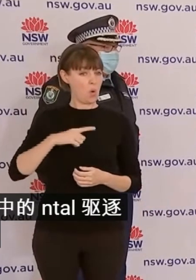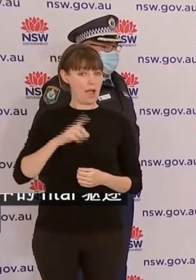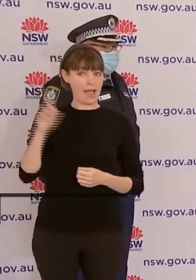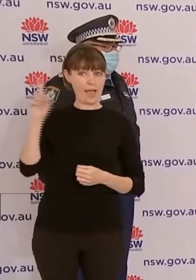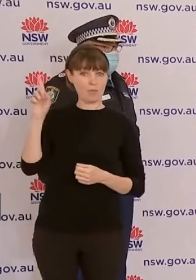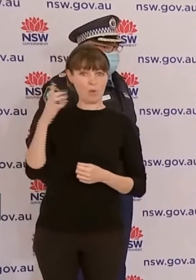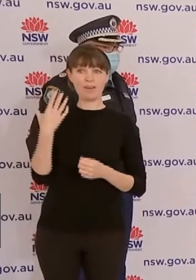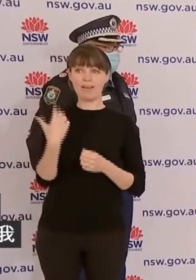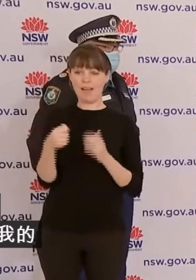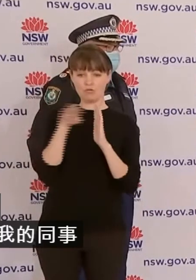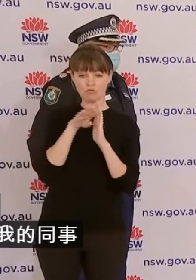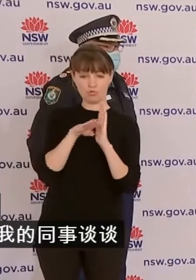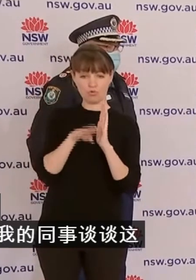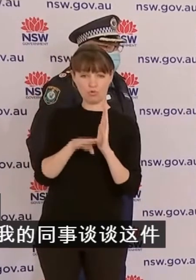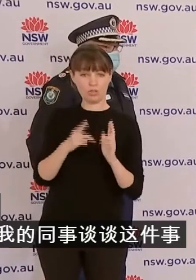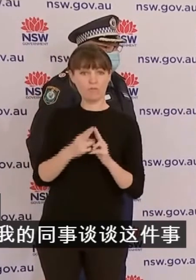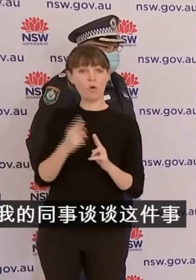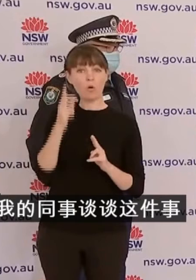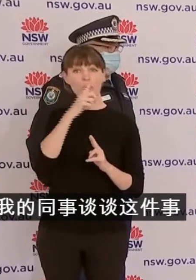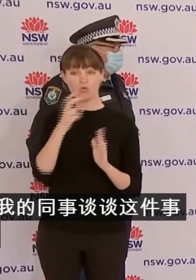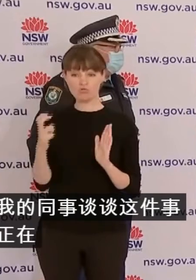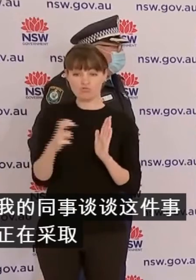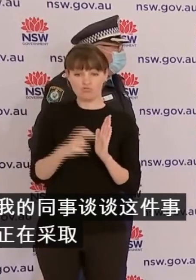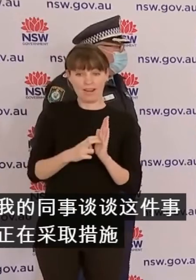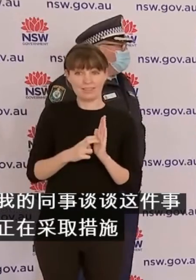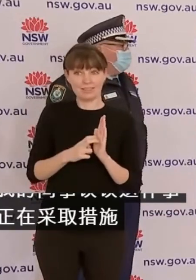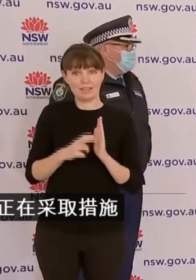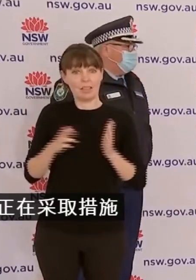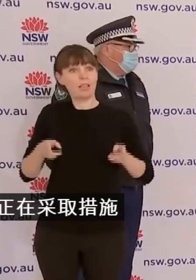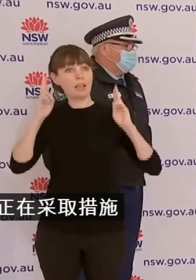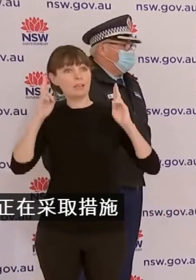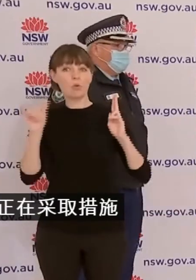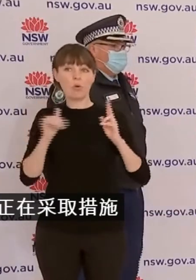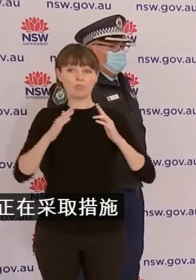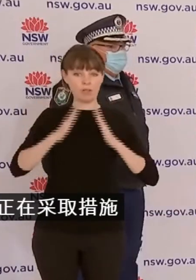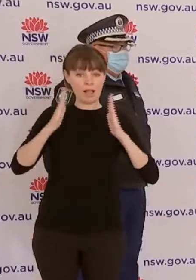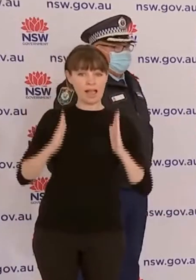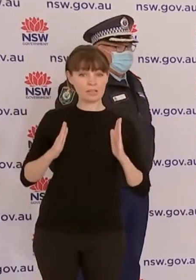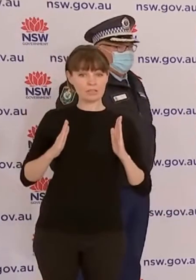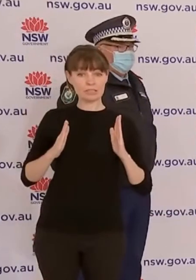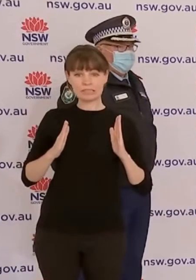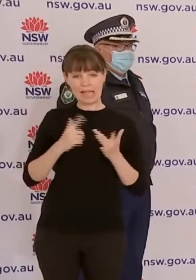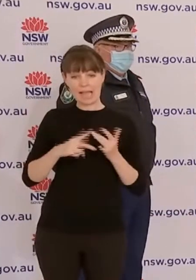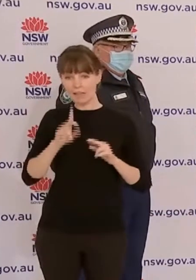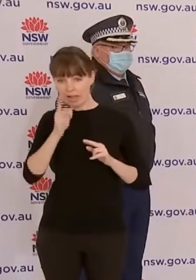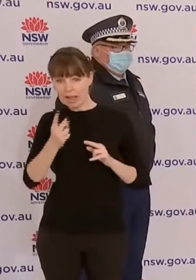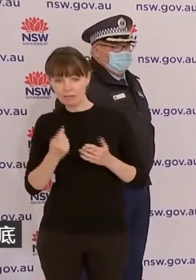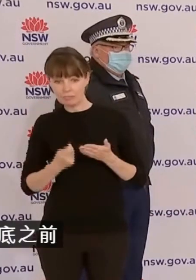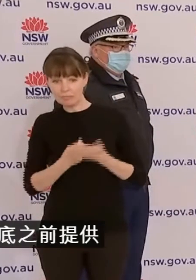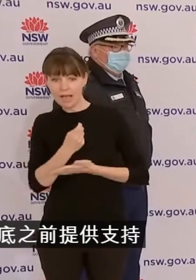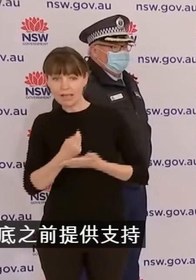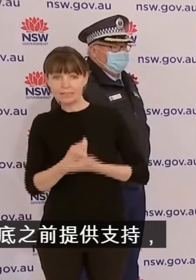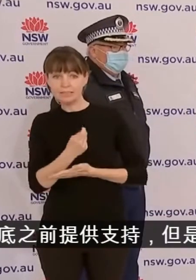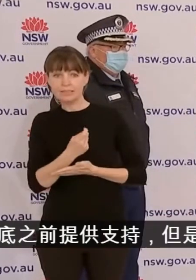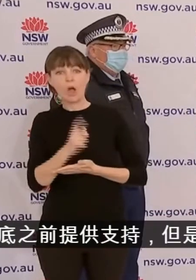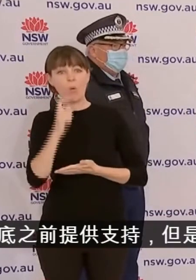have to speak to my colleagues in relation to that, but I understand measures are being put in place to make sure that support exists until at least the end